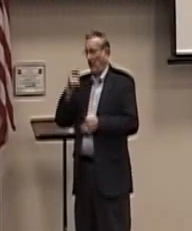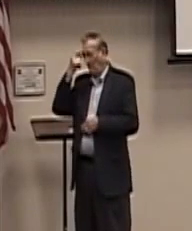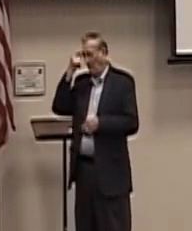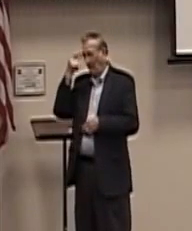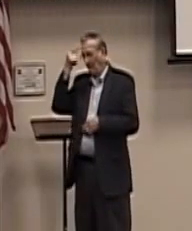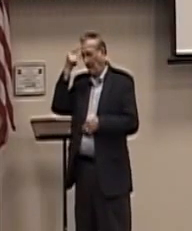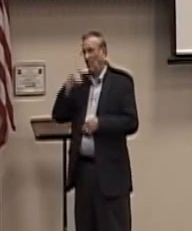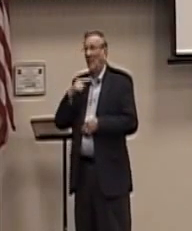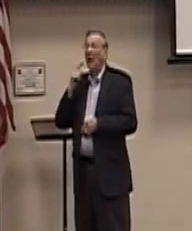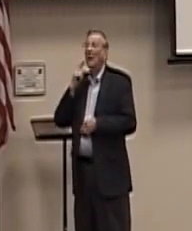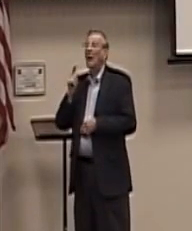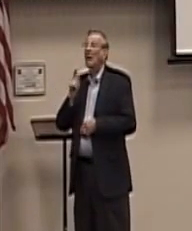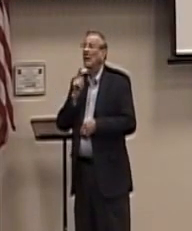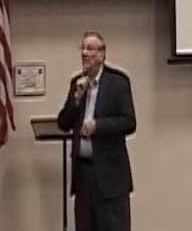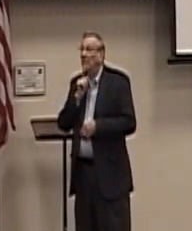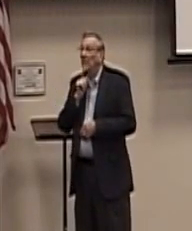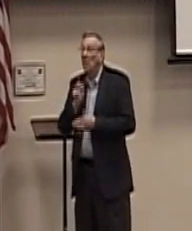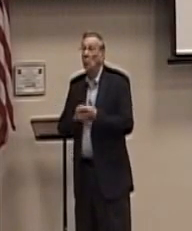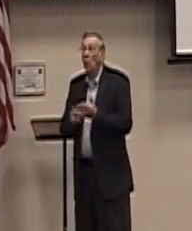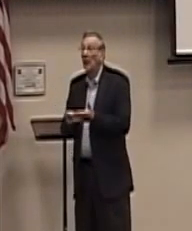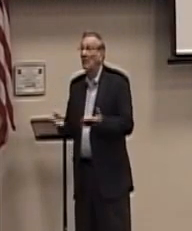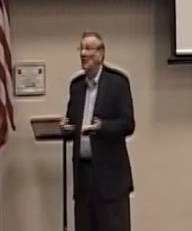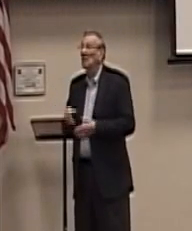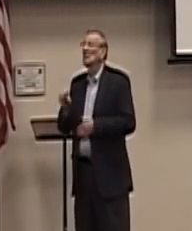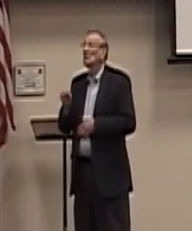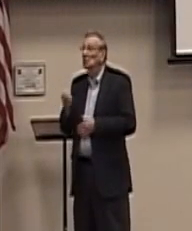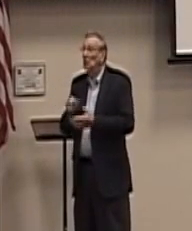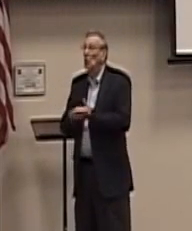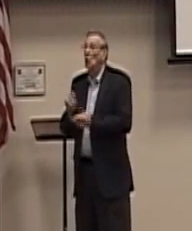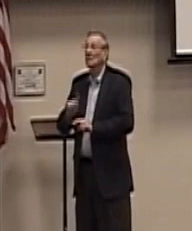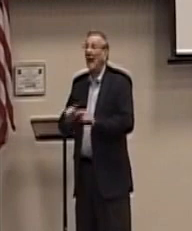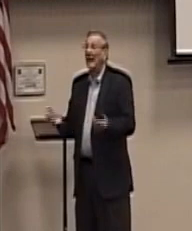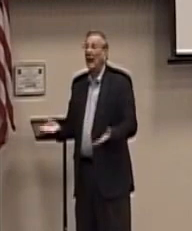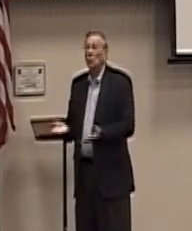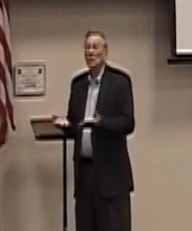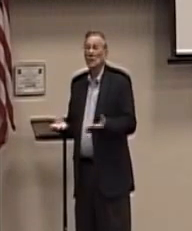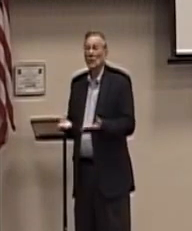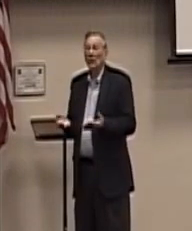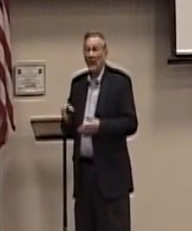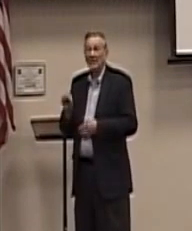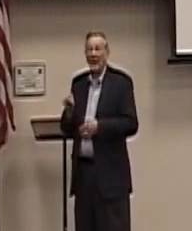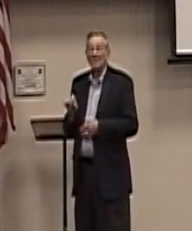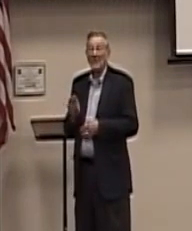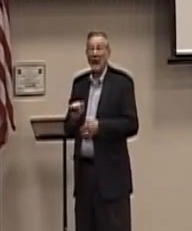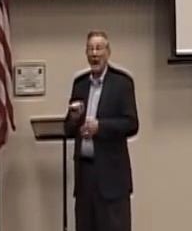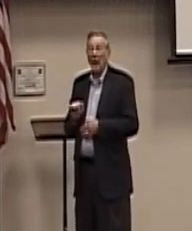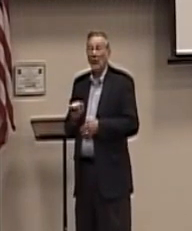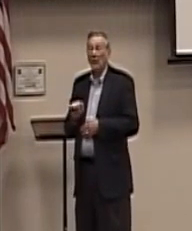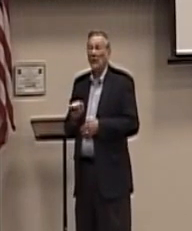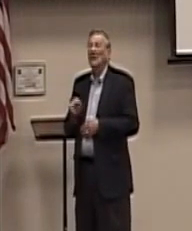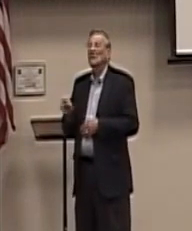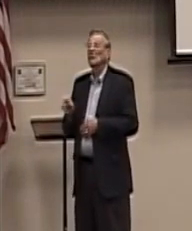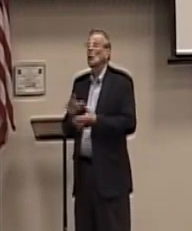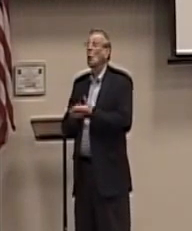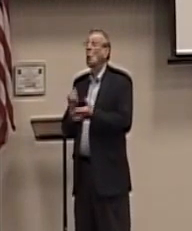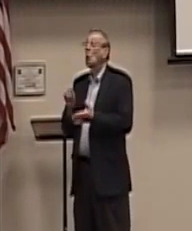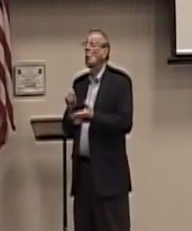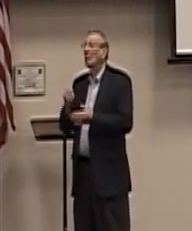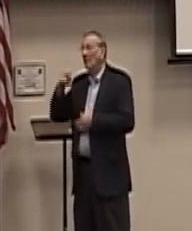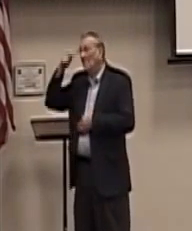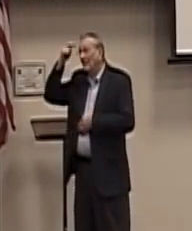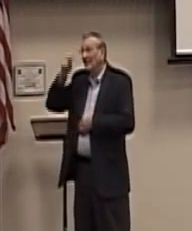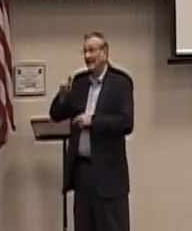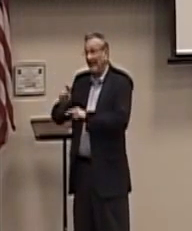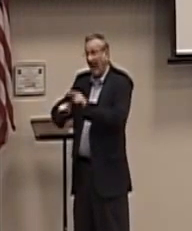about our deaf program here. She learned sign language here at SIBI, and she learned Mexican